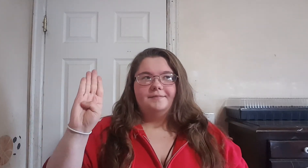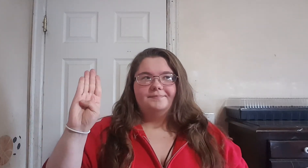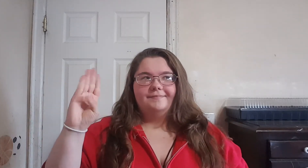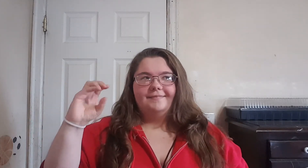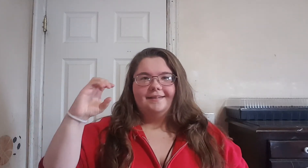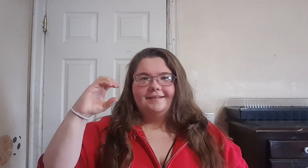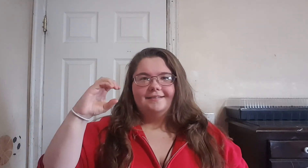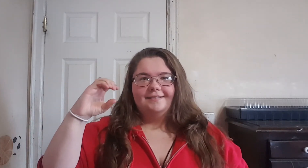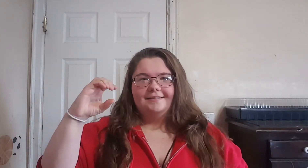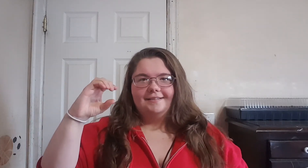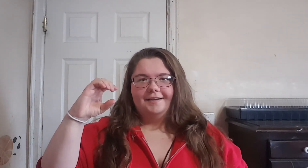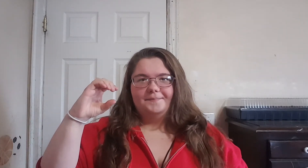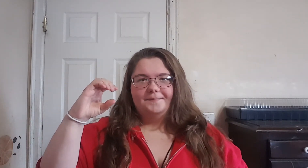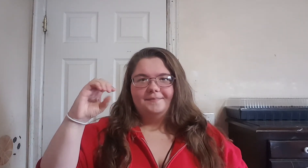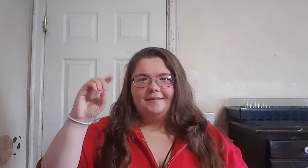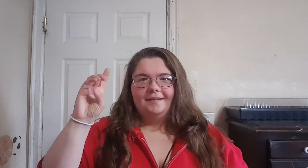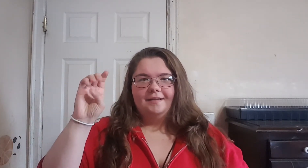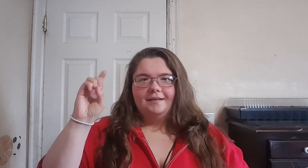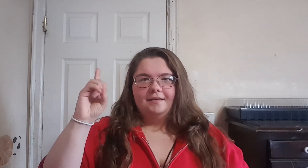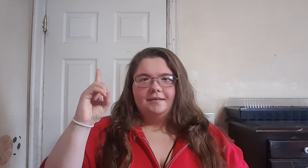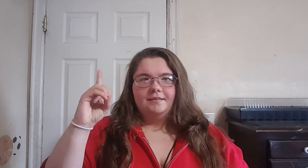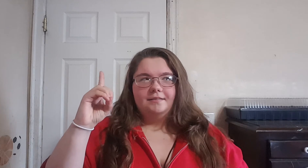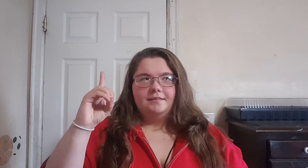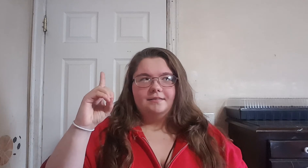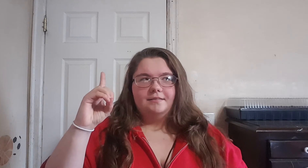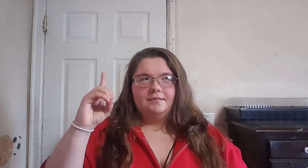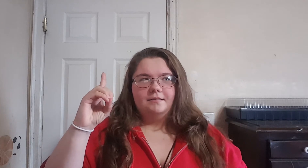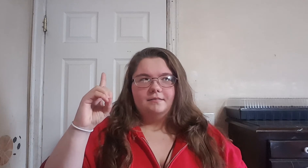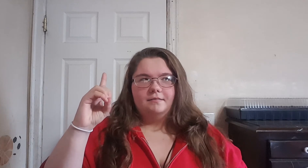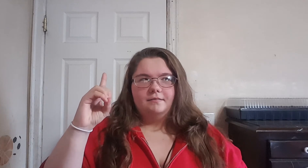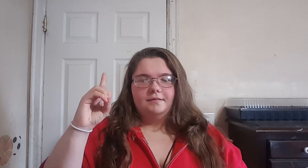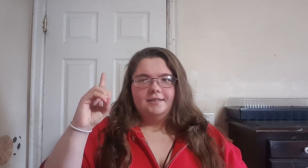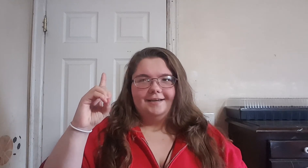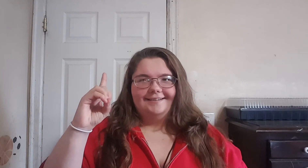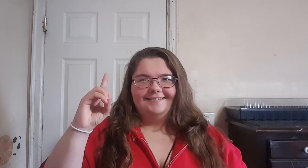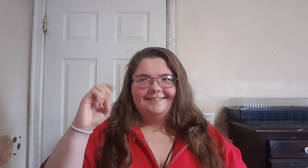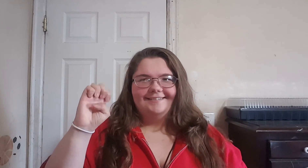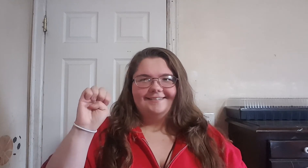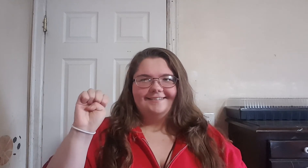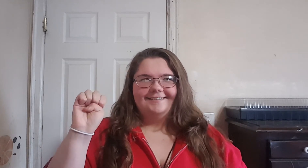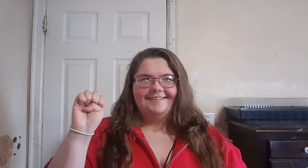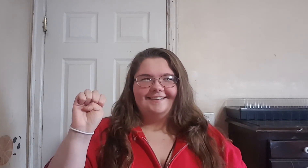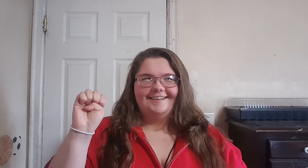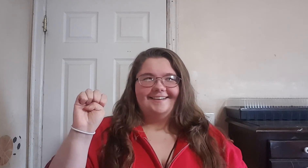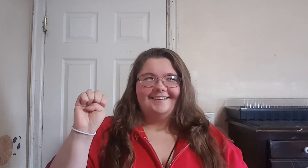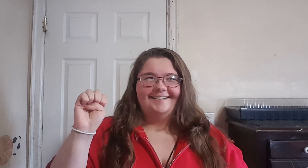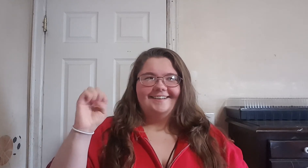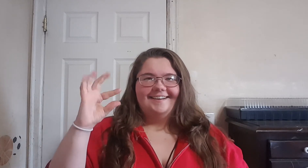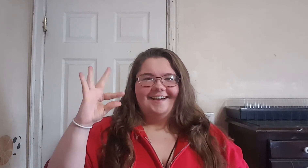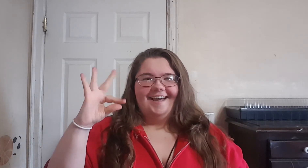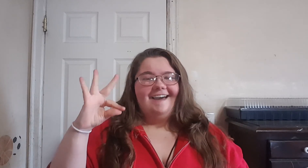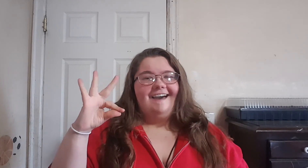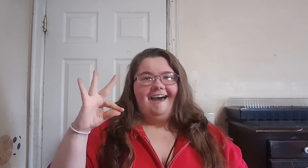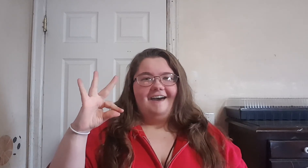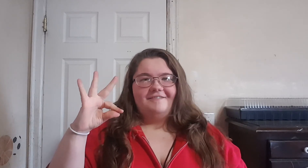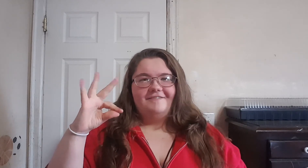C D E F